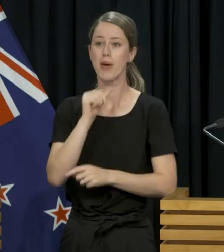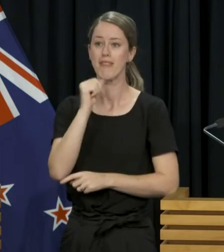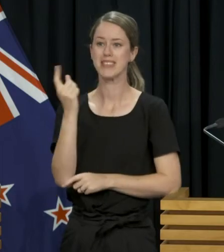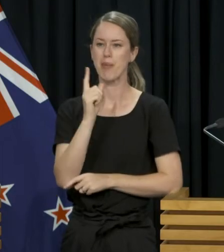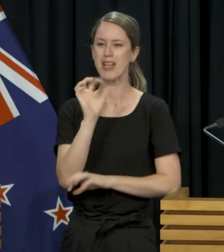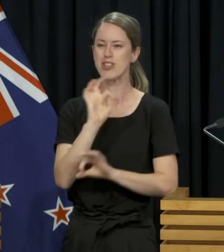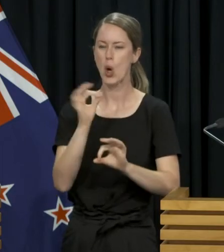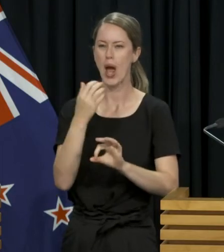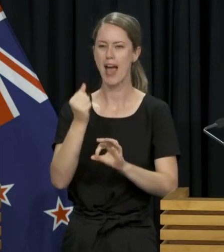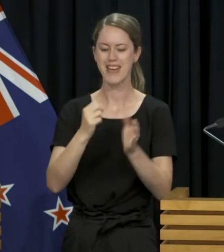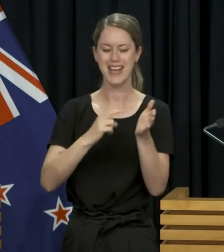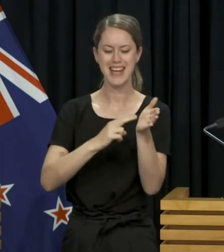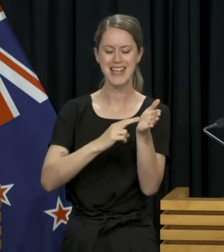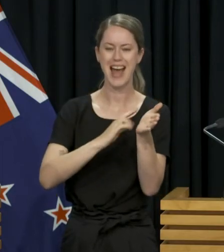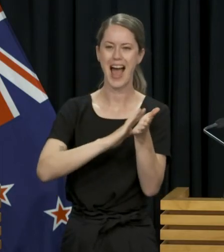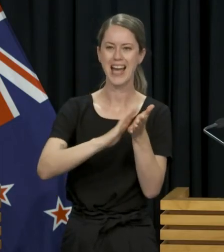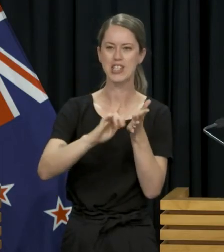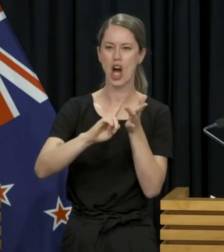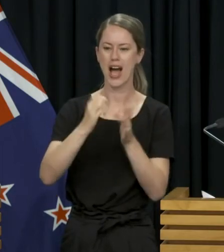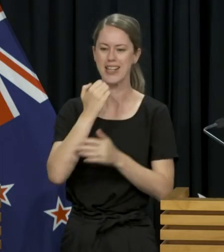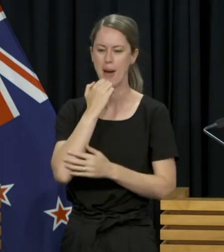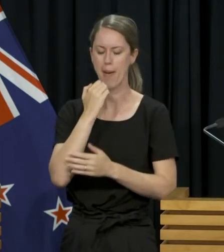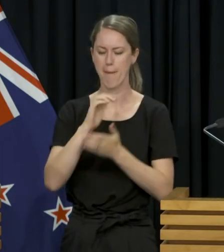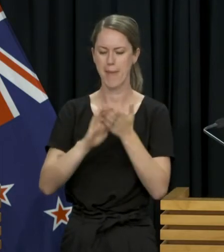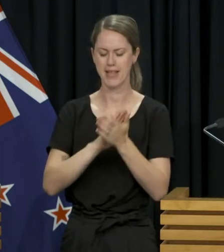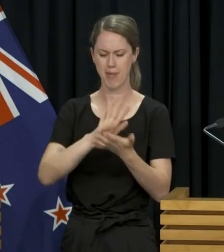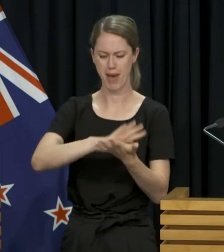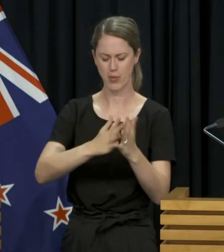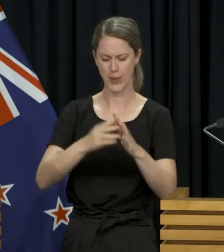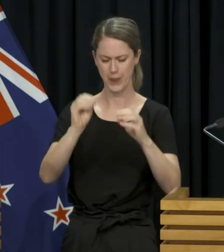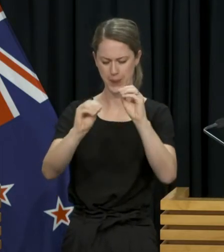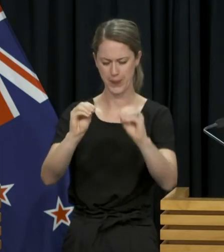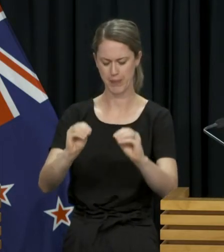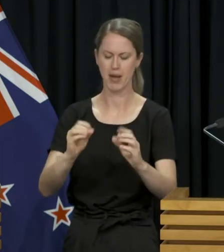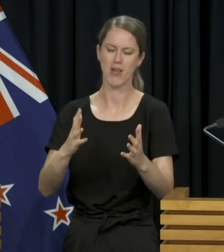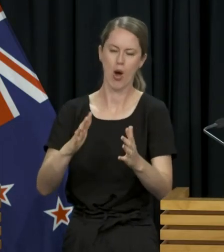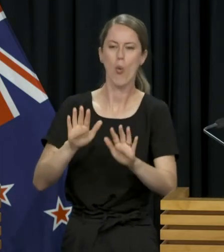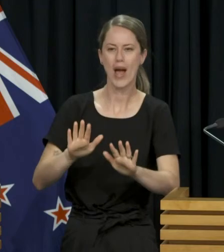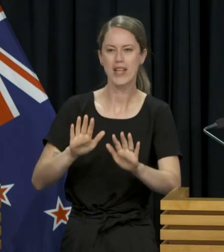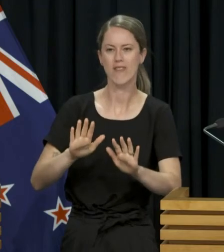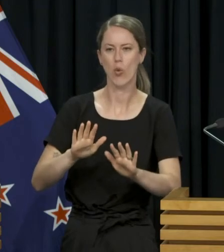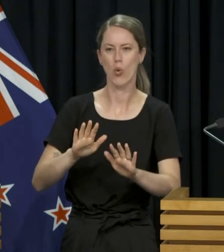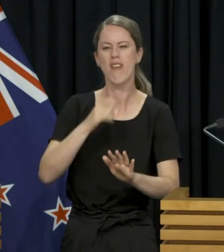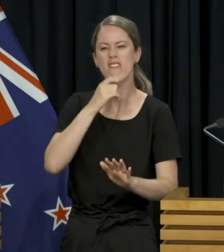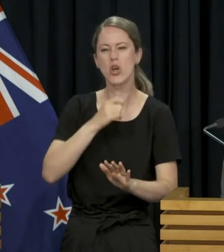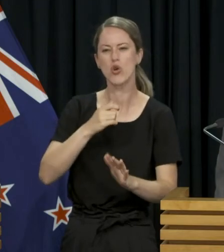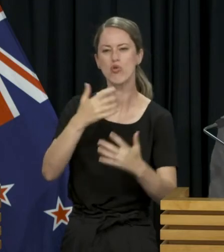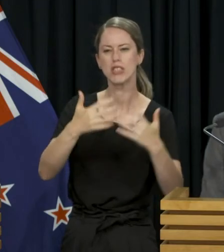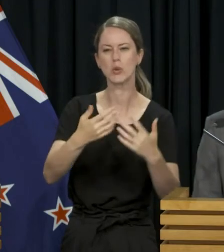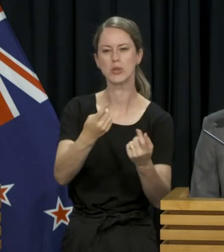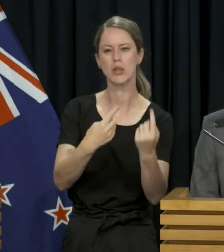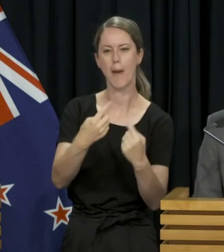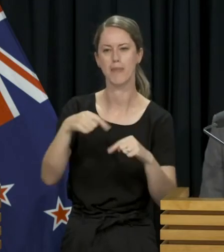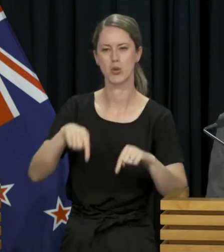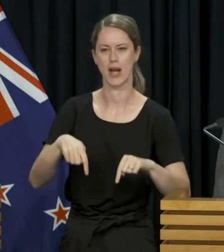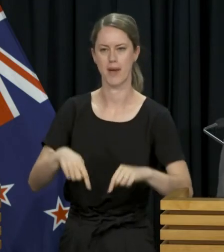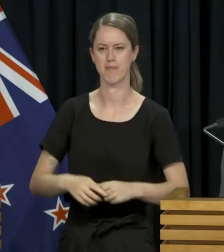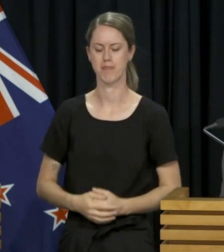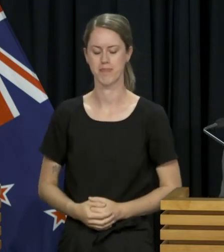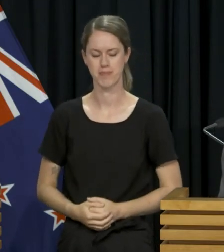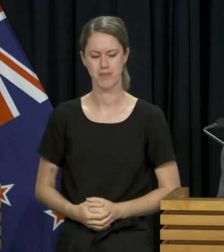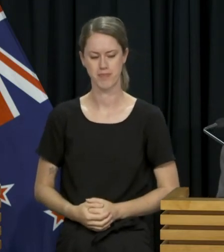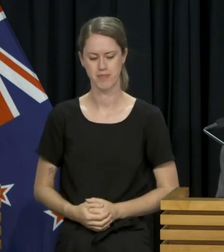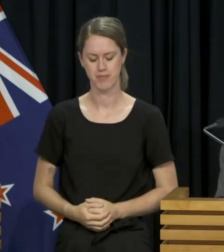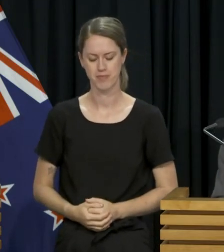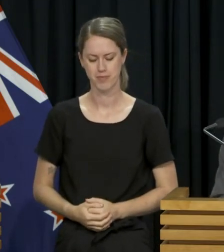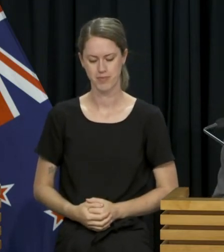have a National Health Index number, we need to do a manual cross-check on that. So those results will continue to come in through the day.